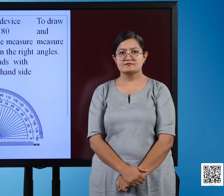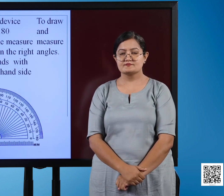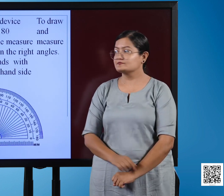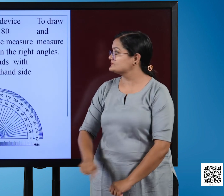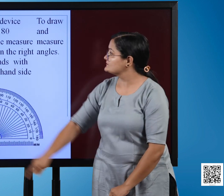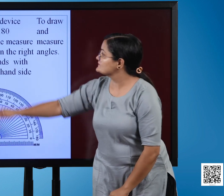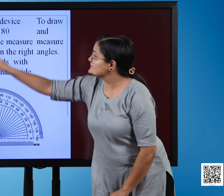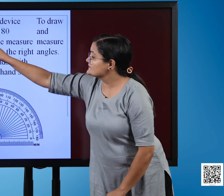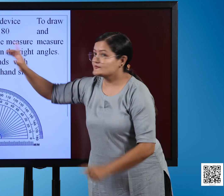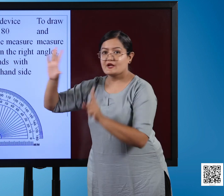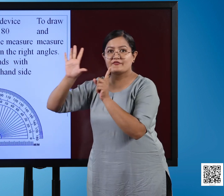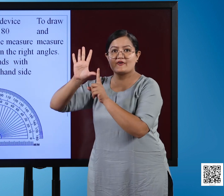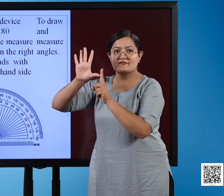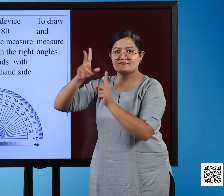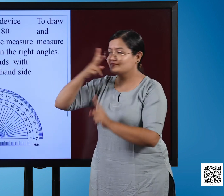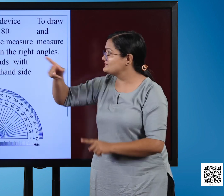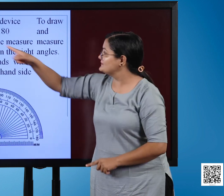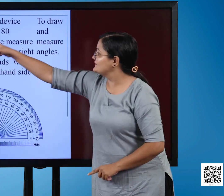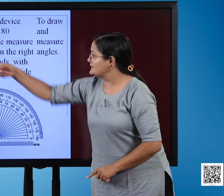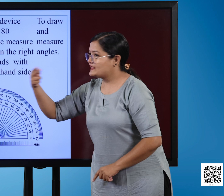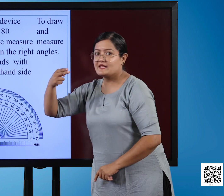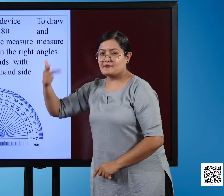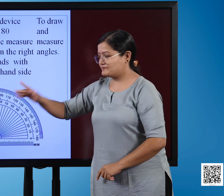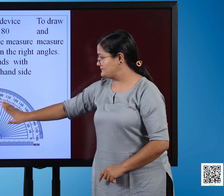Five. The protractor.